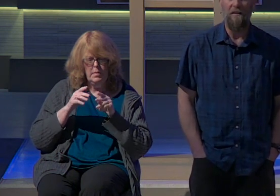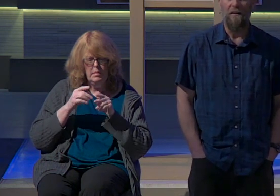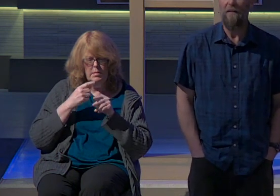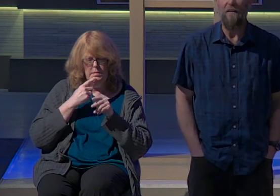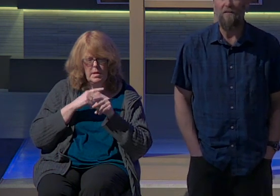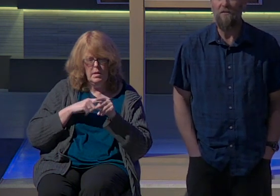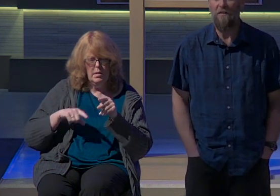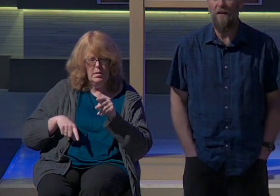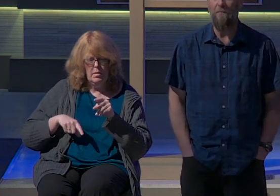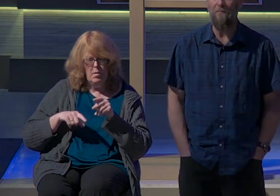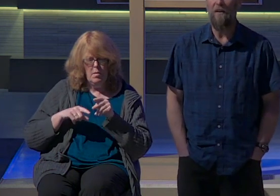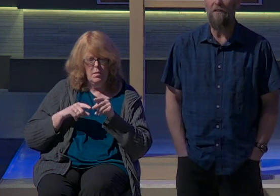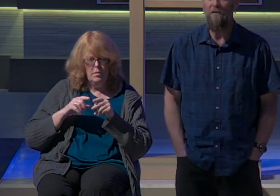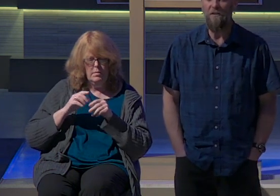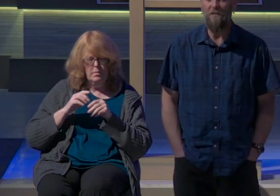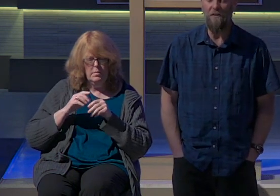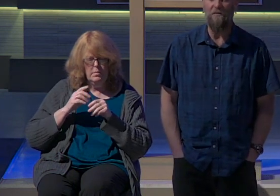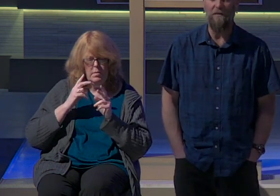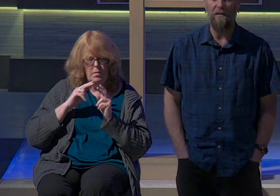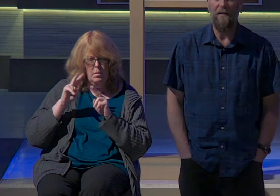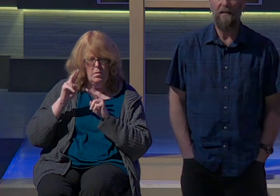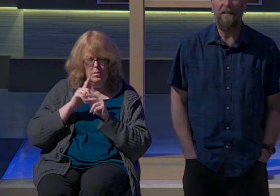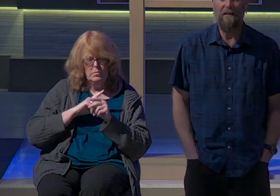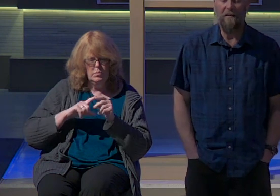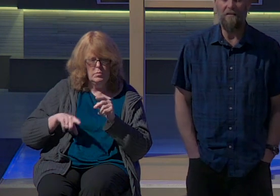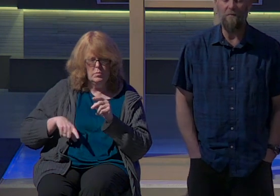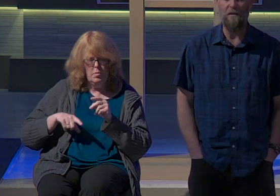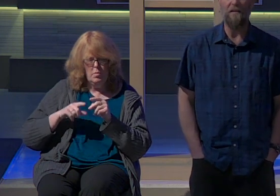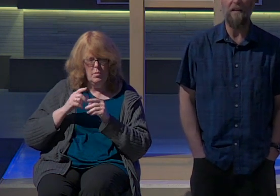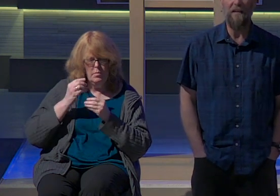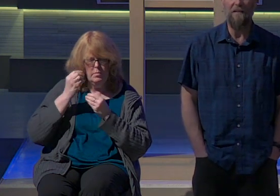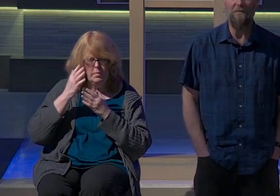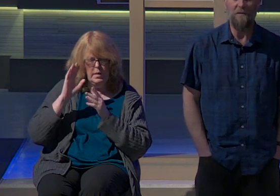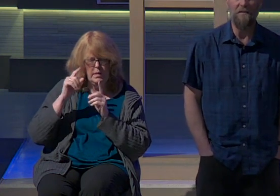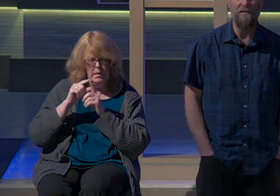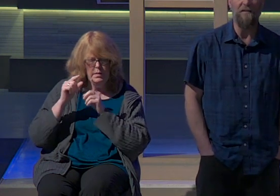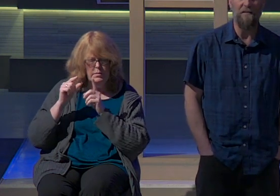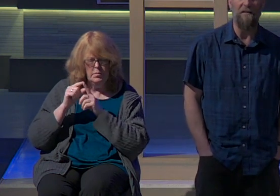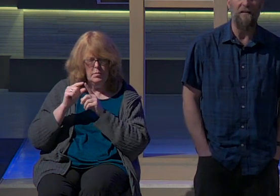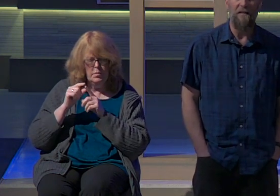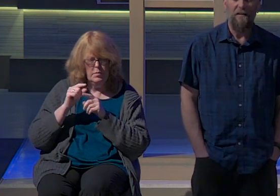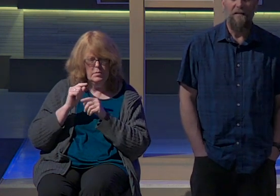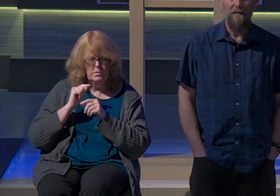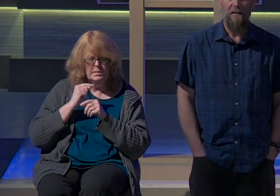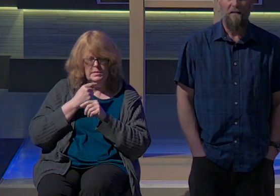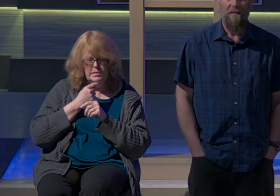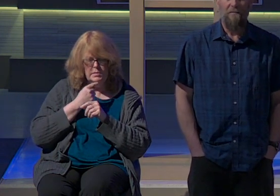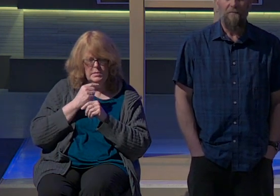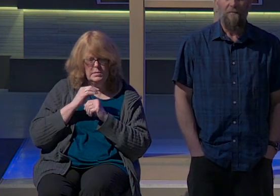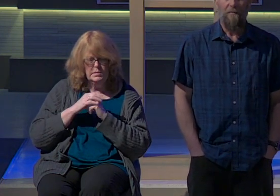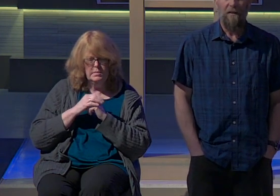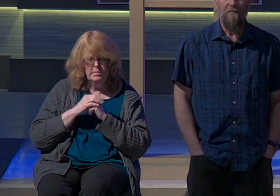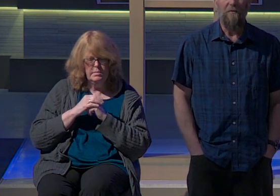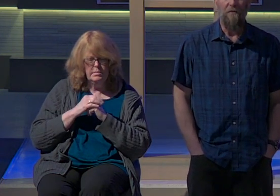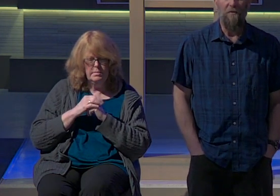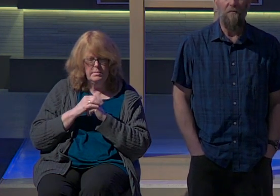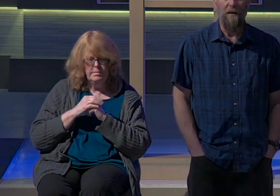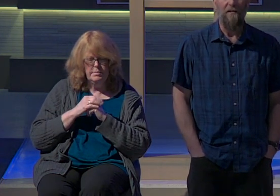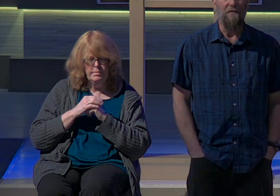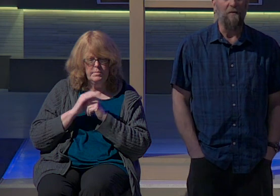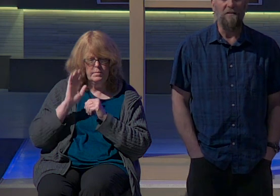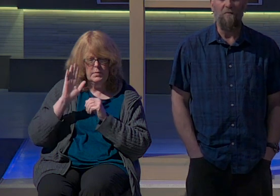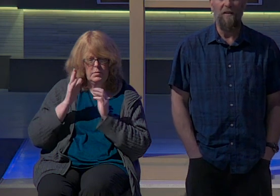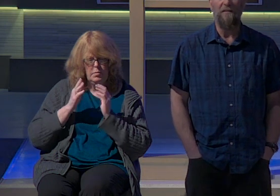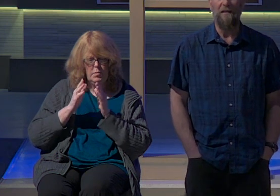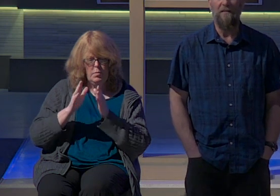Lord, to them, look to the Lord, heed his word, take his word seriously. For your